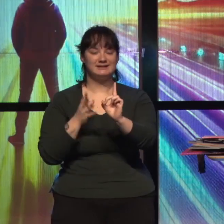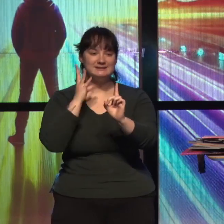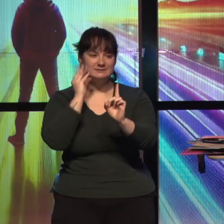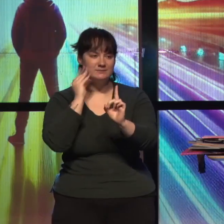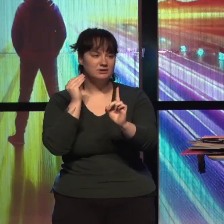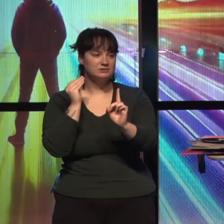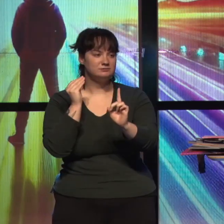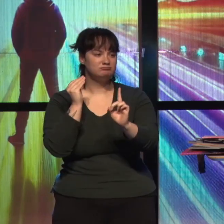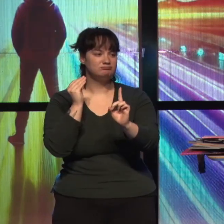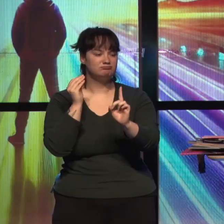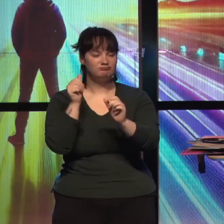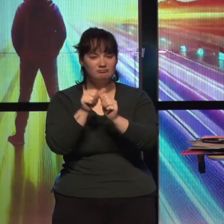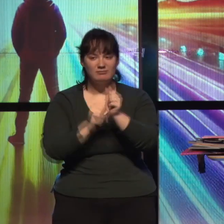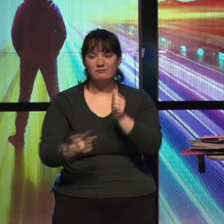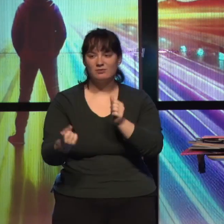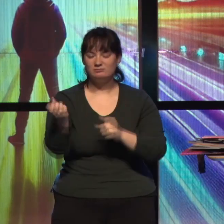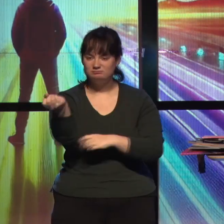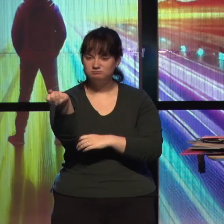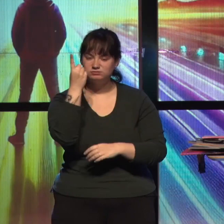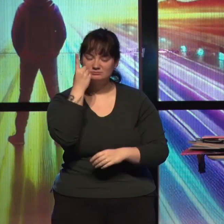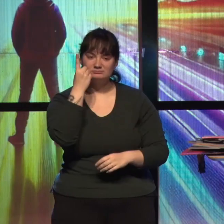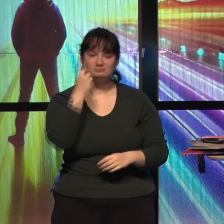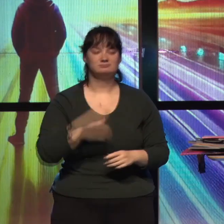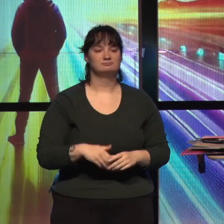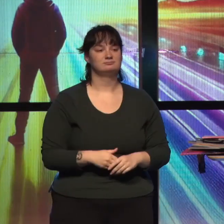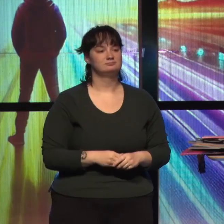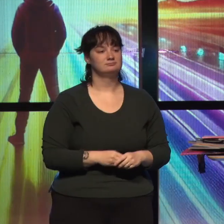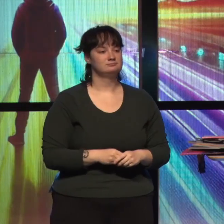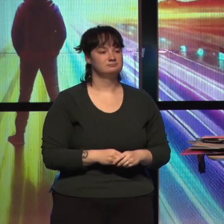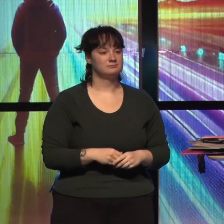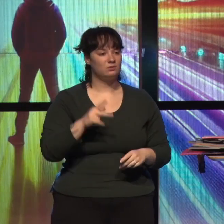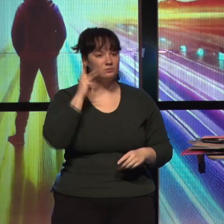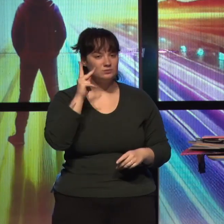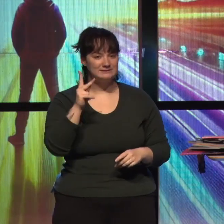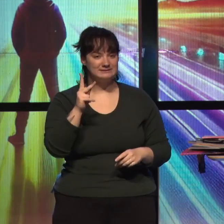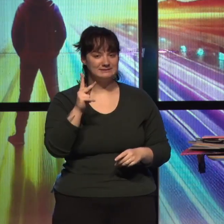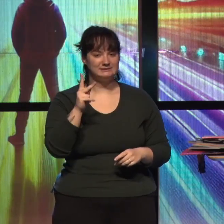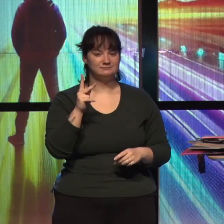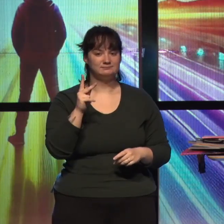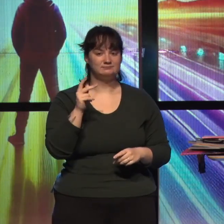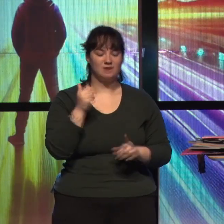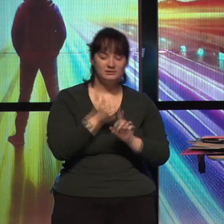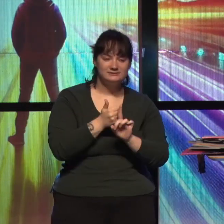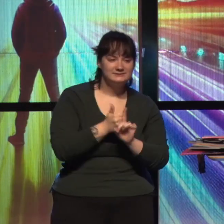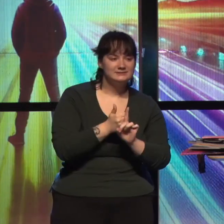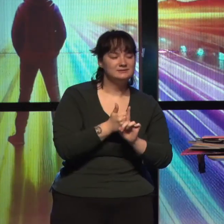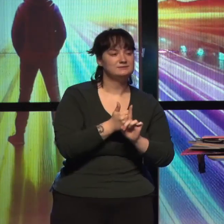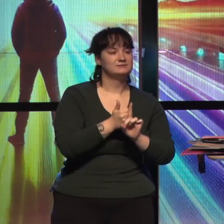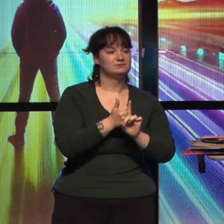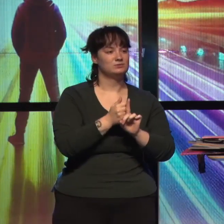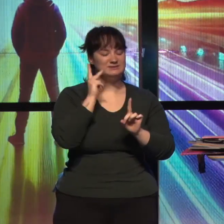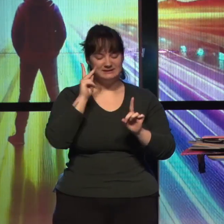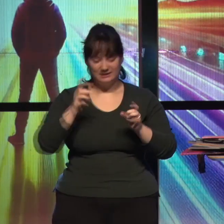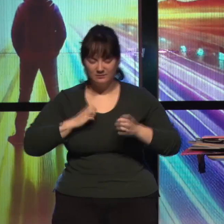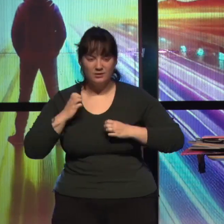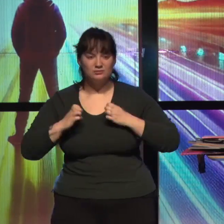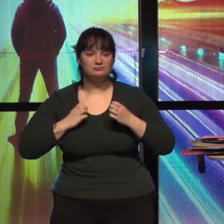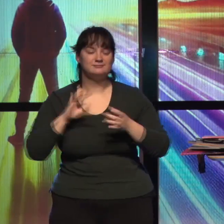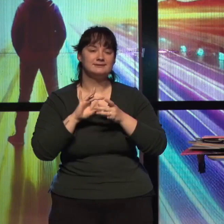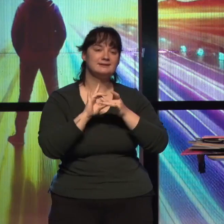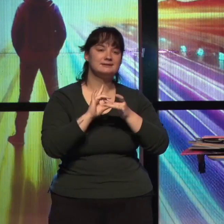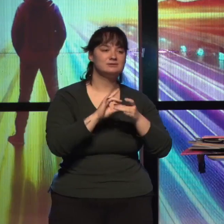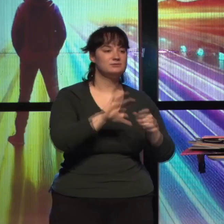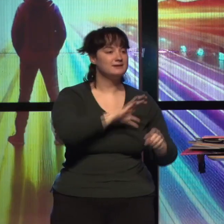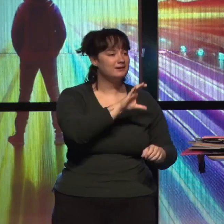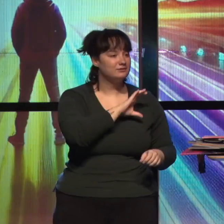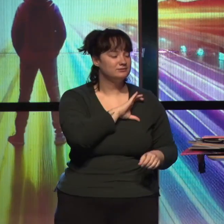are so powerful, because it's like we see ourselves, we see the experiences, the emotion, we resonate with them. They connect us to the